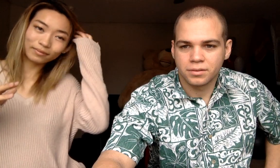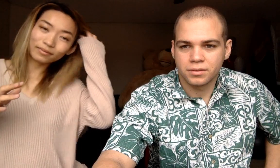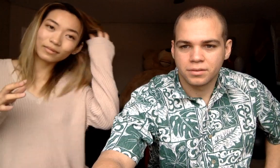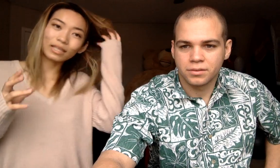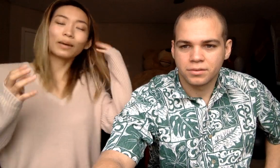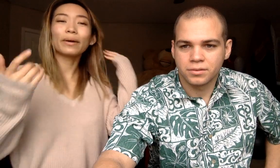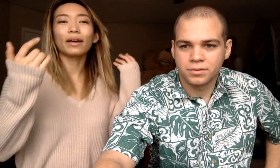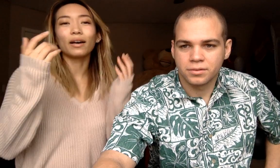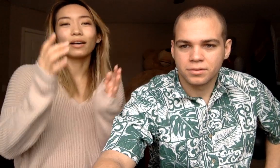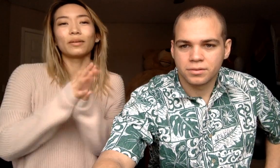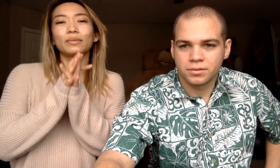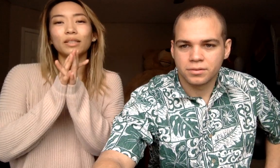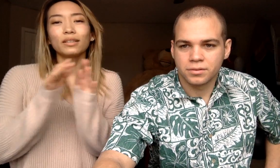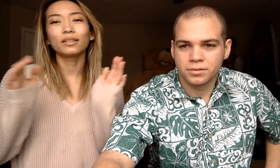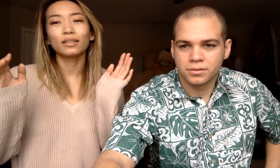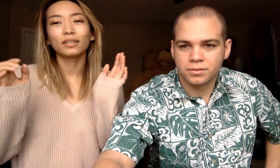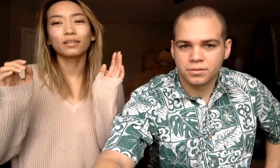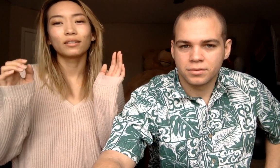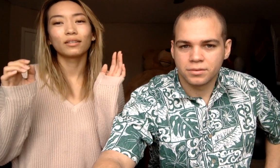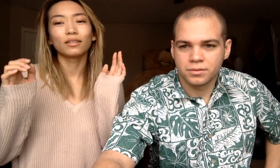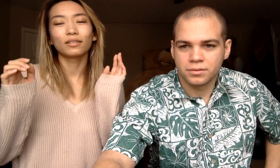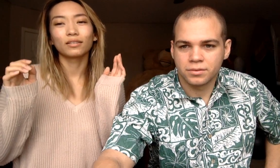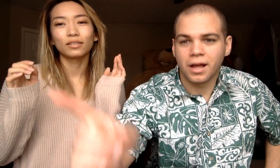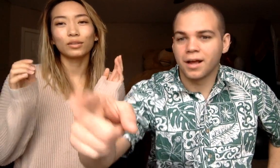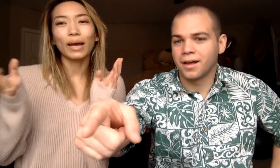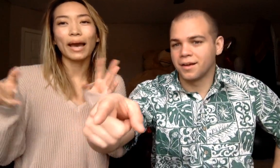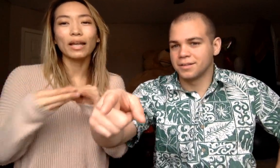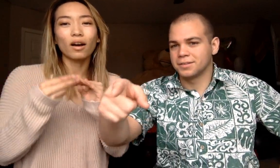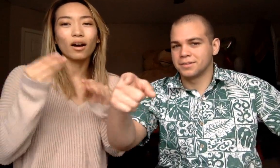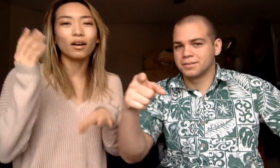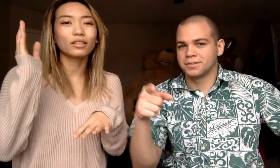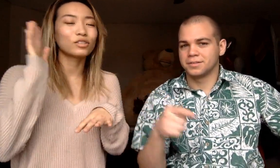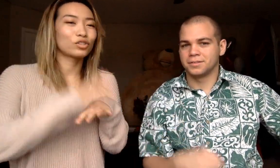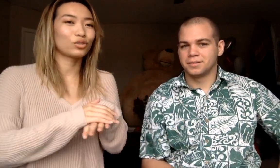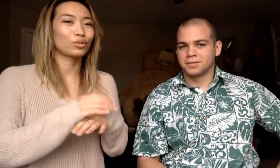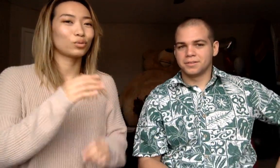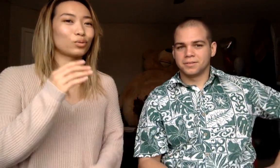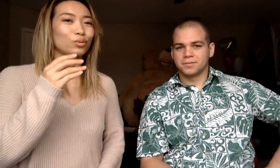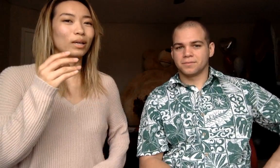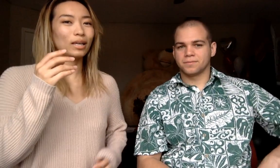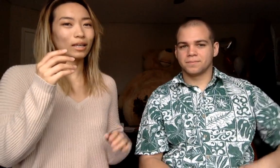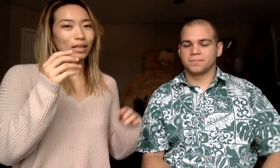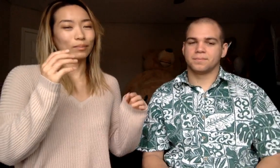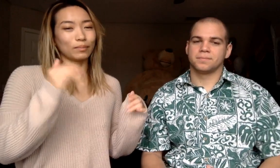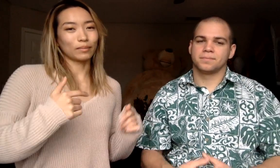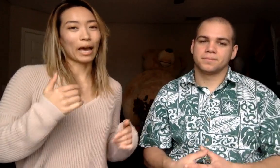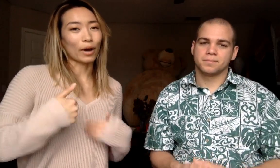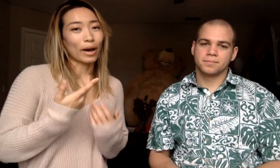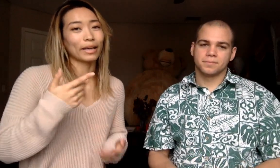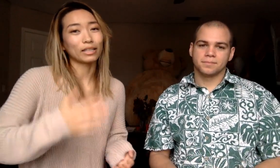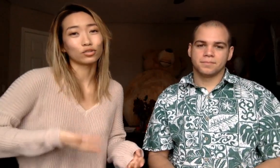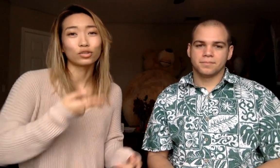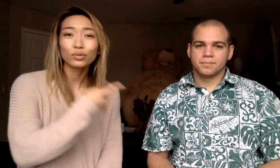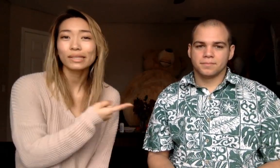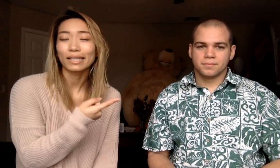Yeah, but to add on to how I introduce him,